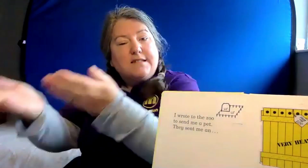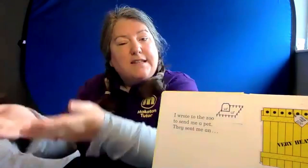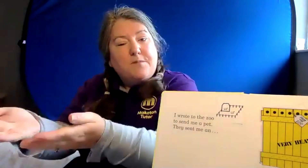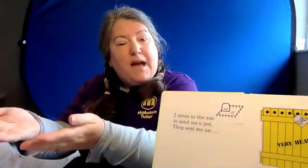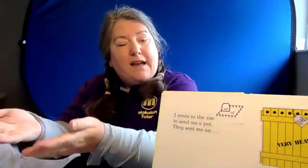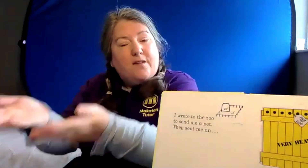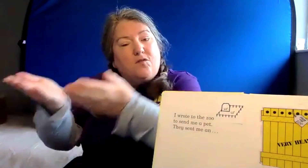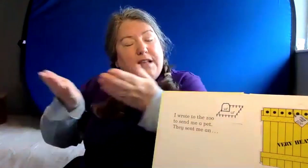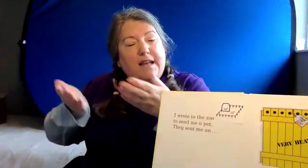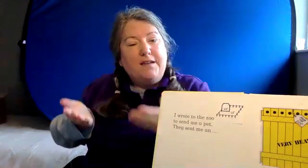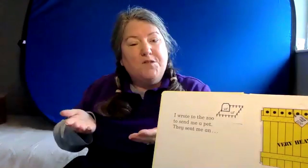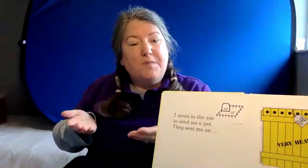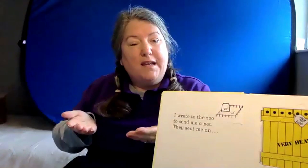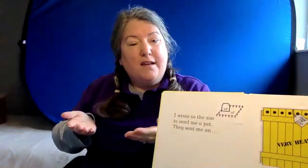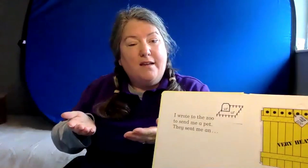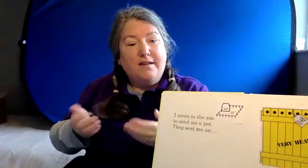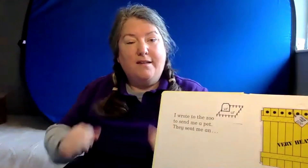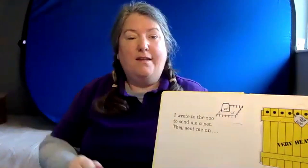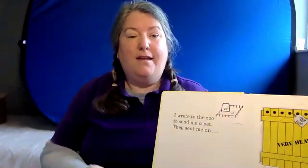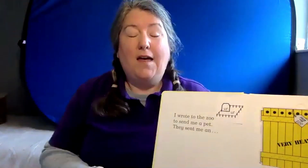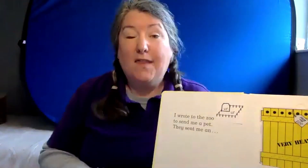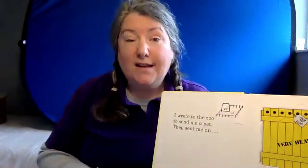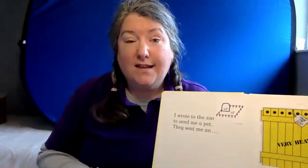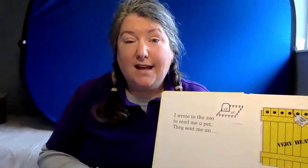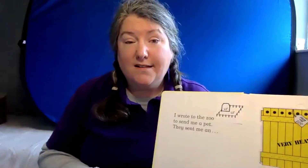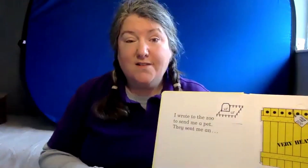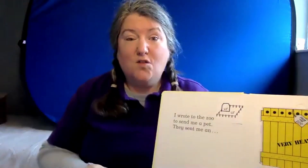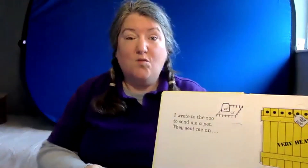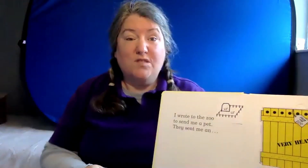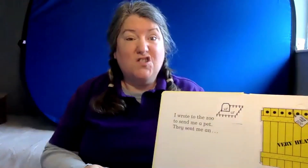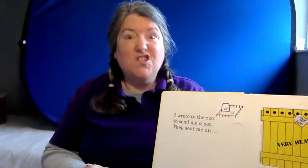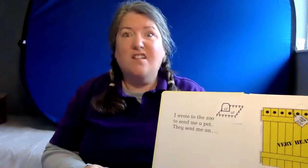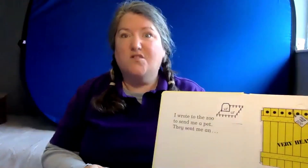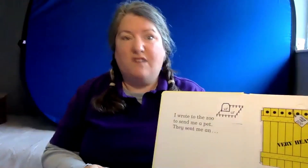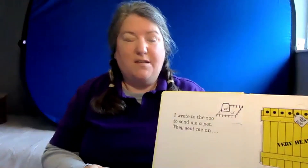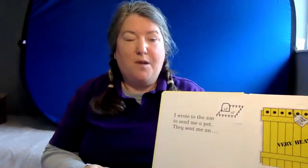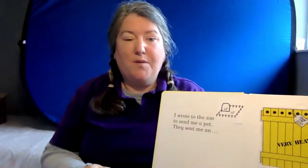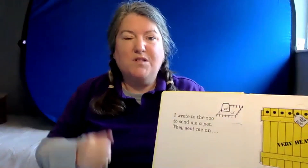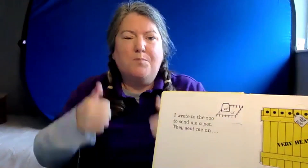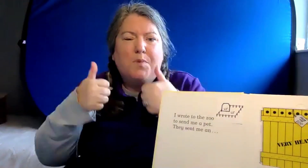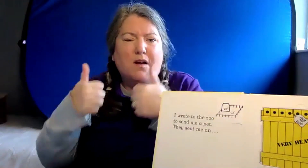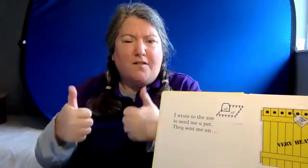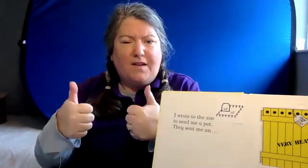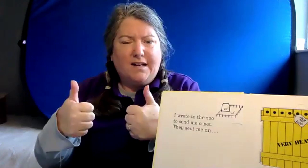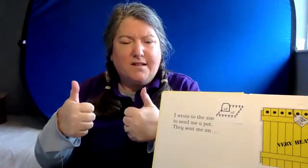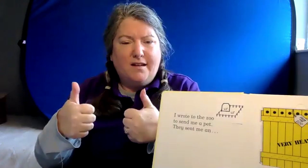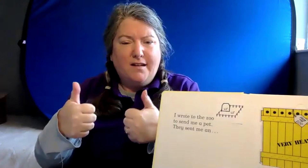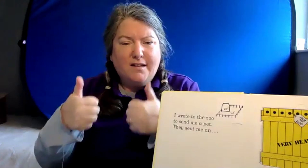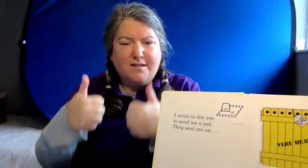sent it back, or they gave to me. And then at the end, the dog was just right. The puppy was perfect. So he